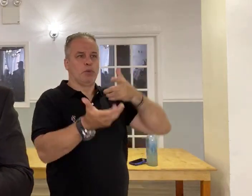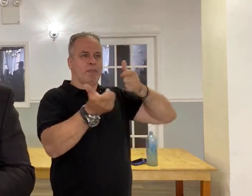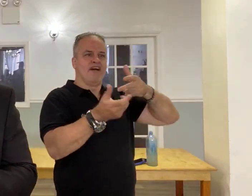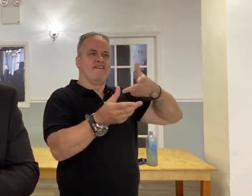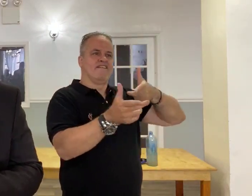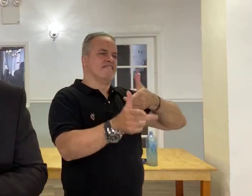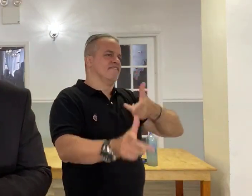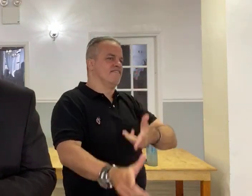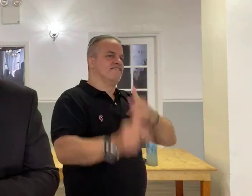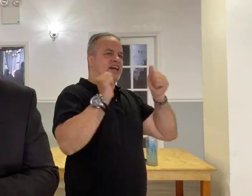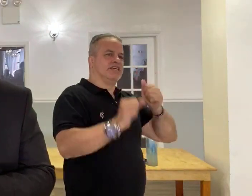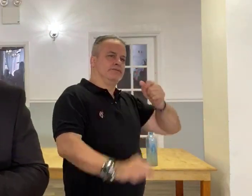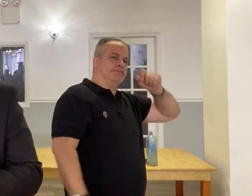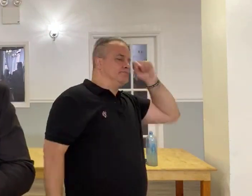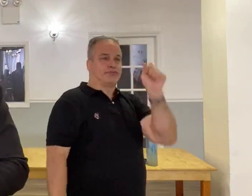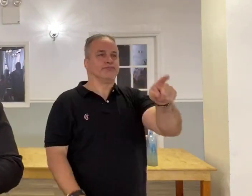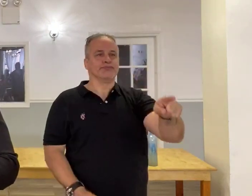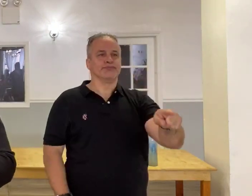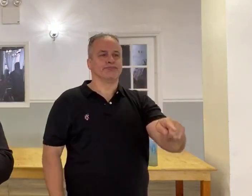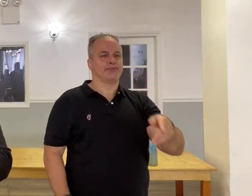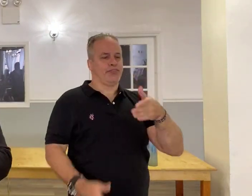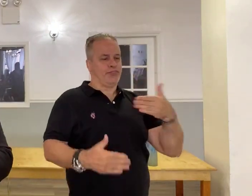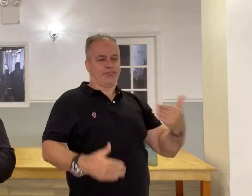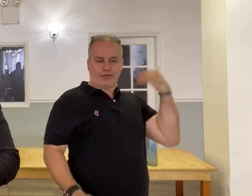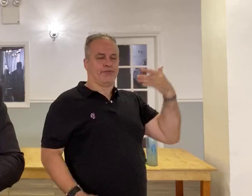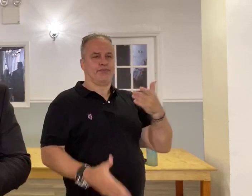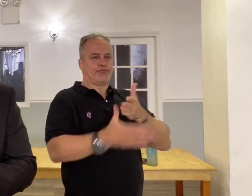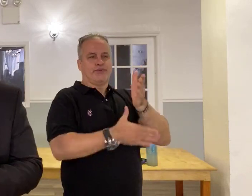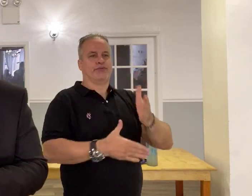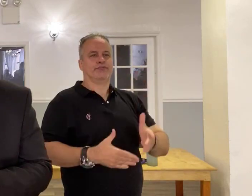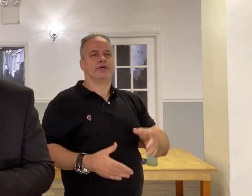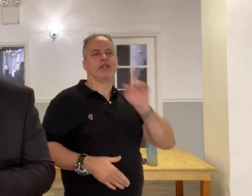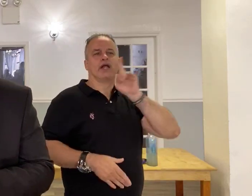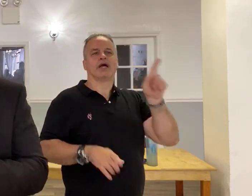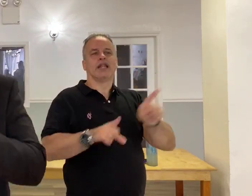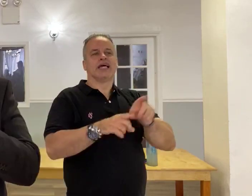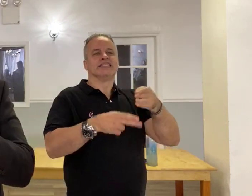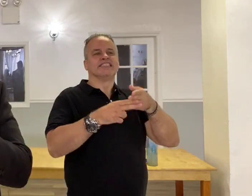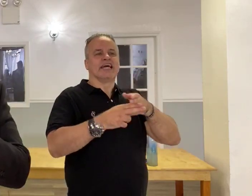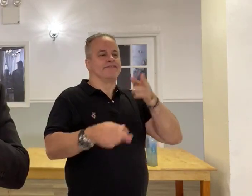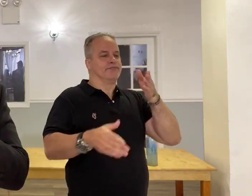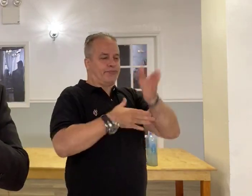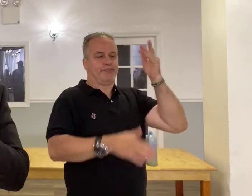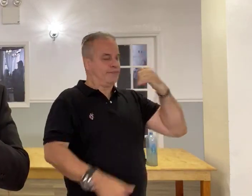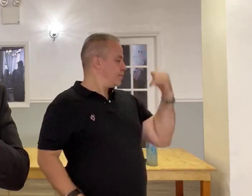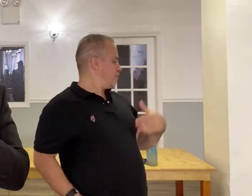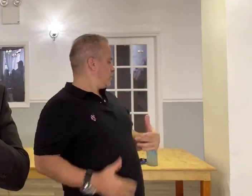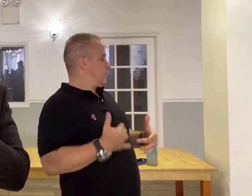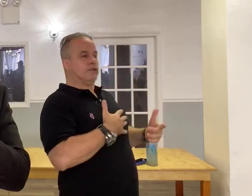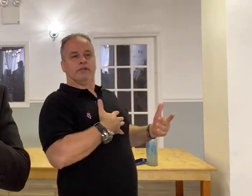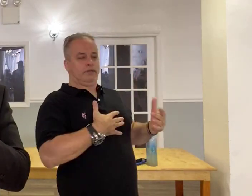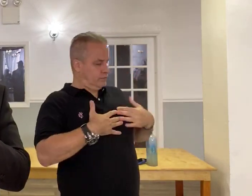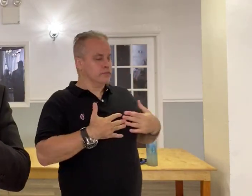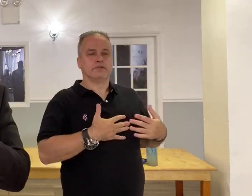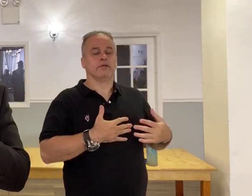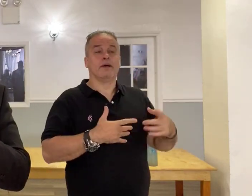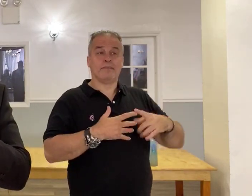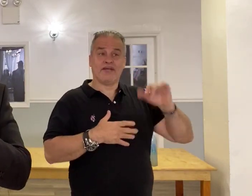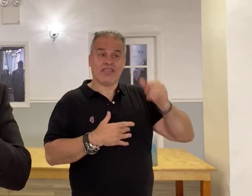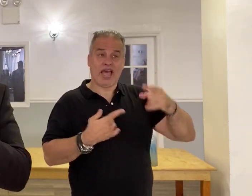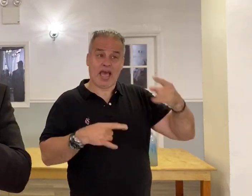And so the Civil War was absolutely brutal. You know the number one surgery